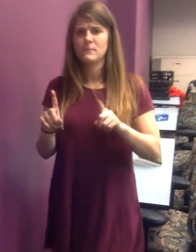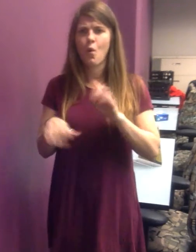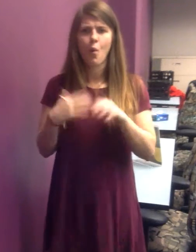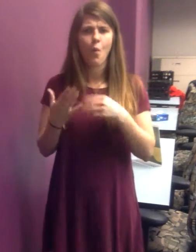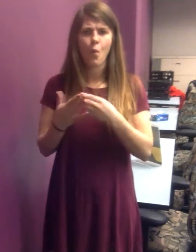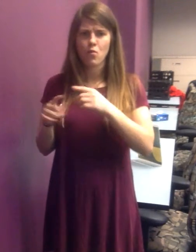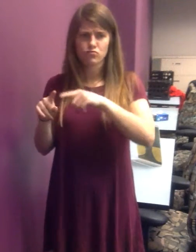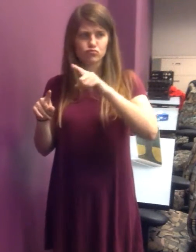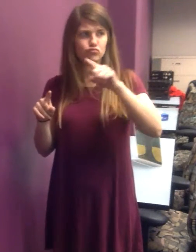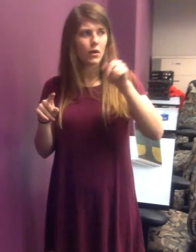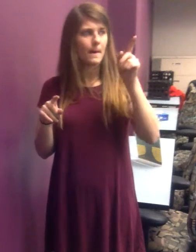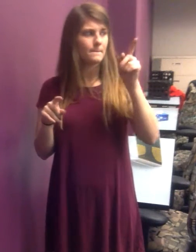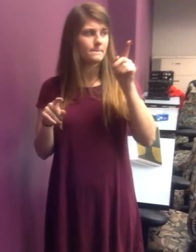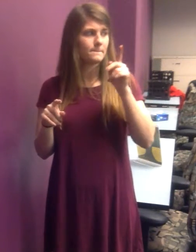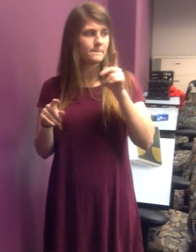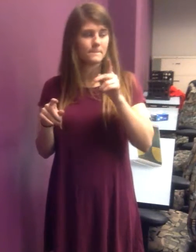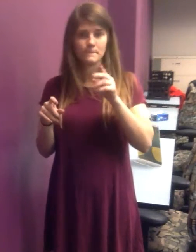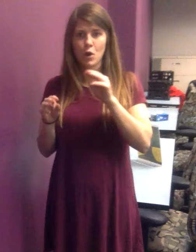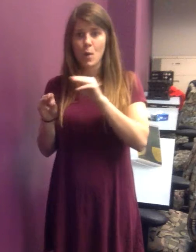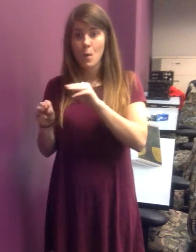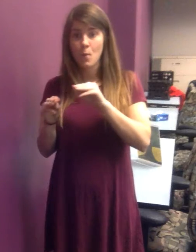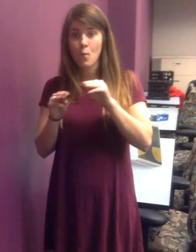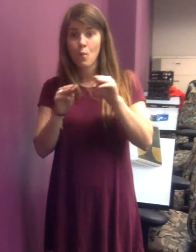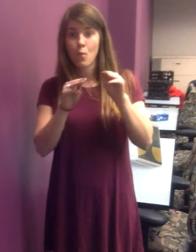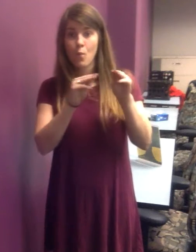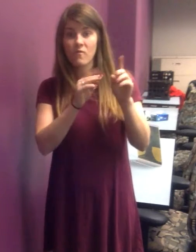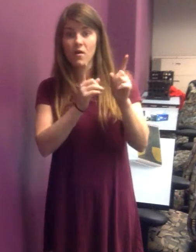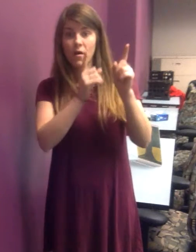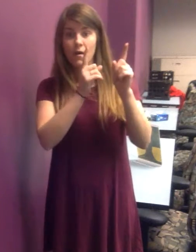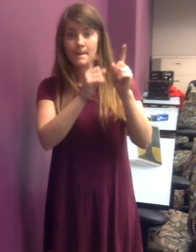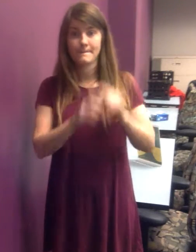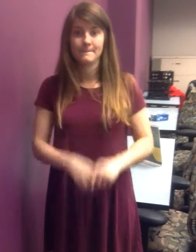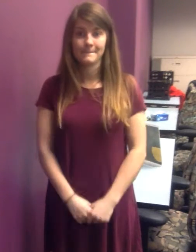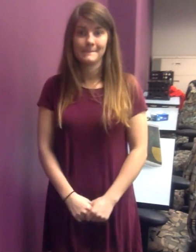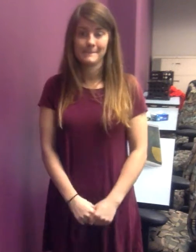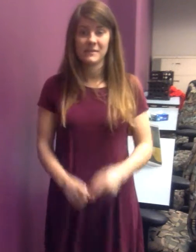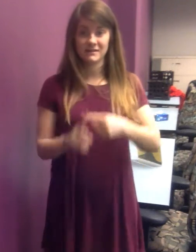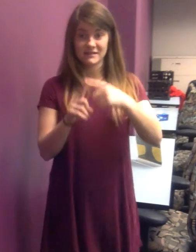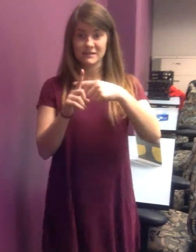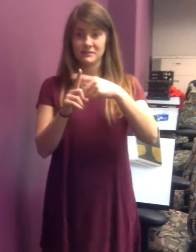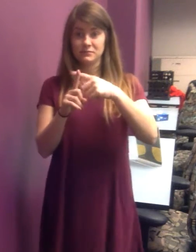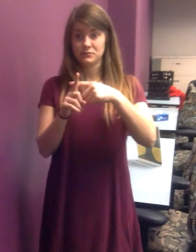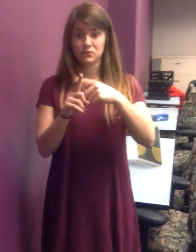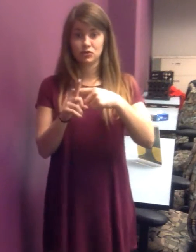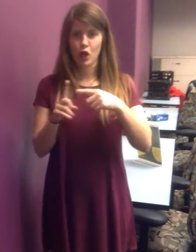is continuing. So the 2000s was the warmest decade on record. The 1990s was the warmest decade before that.